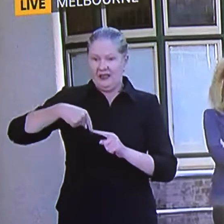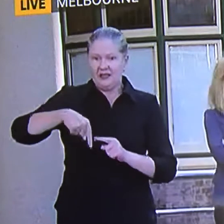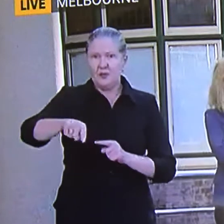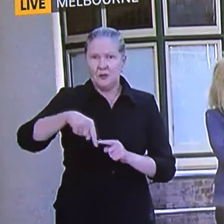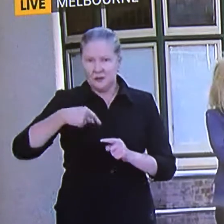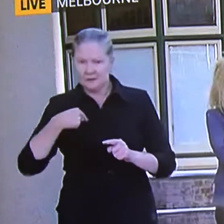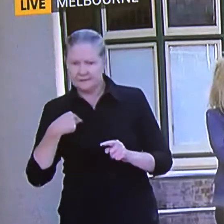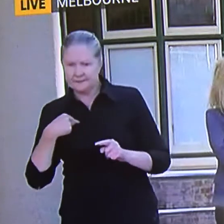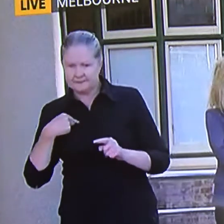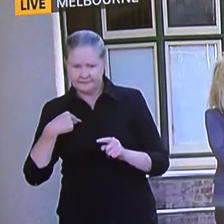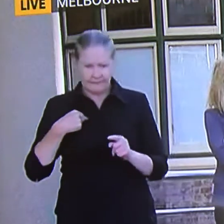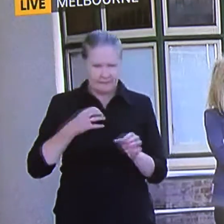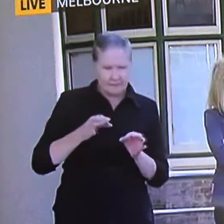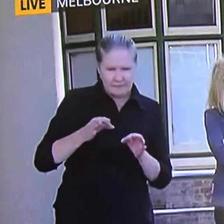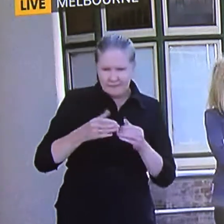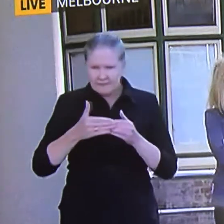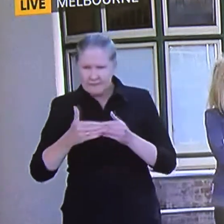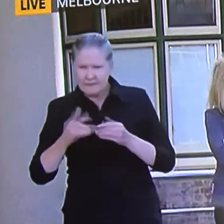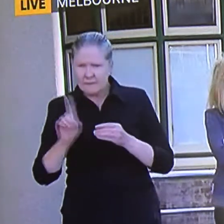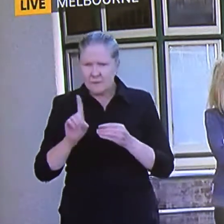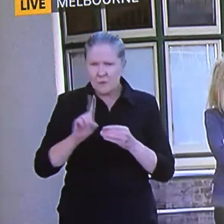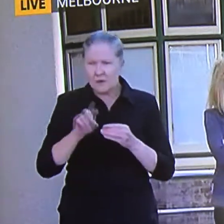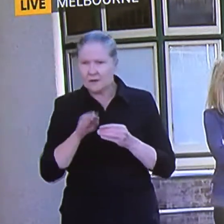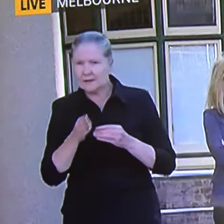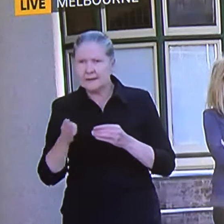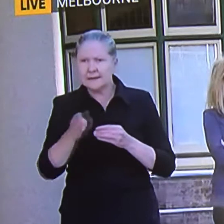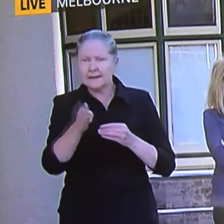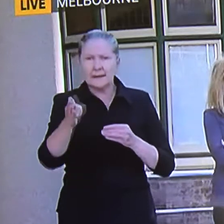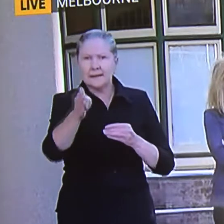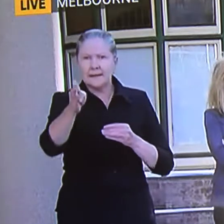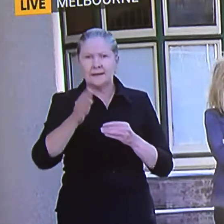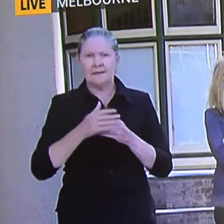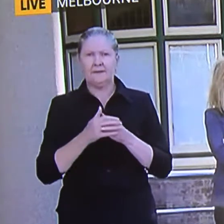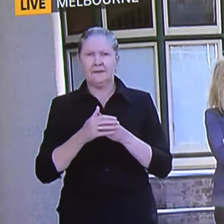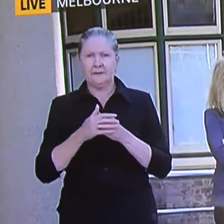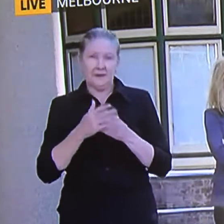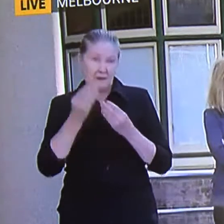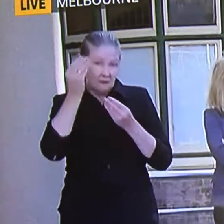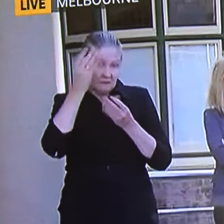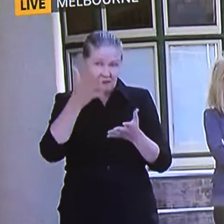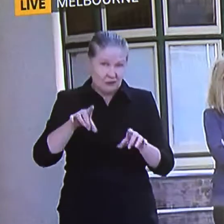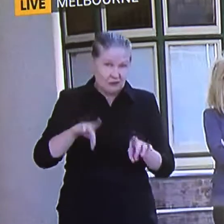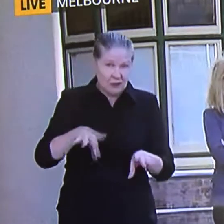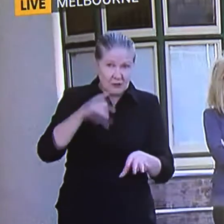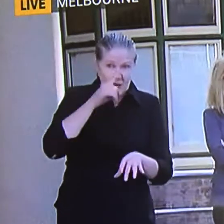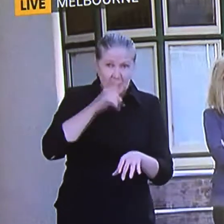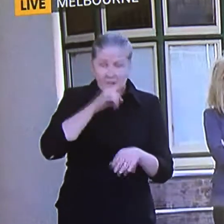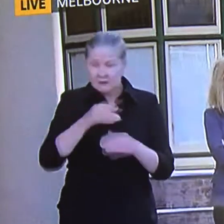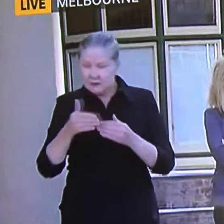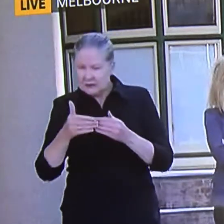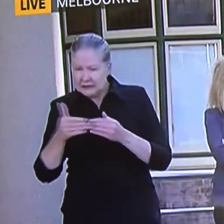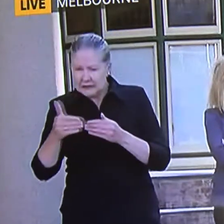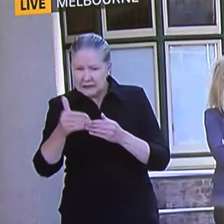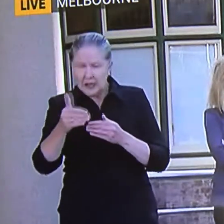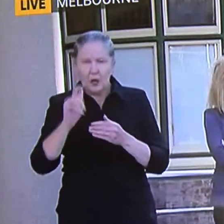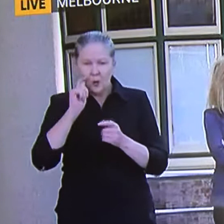we're actively planning that road out. And to give some guidance to Australians, that really is likely to